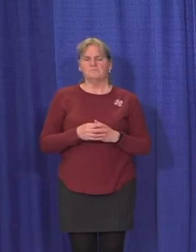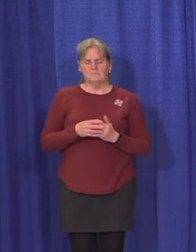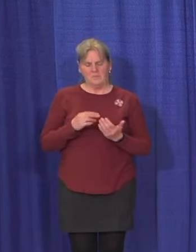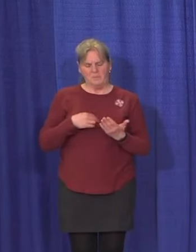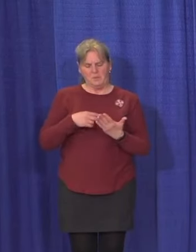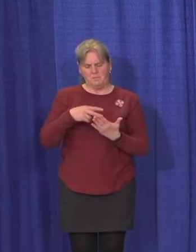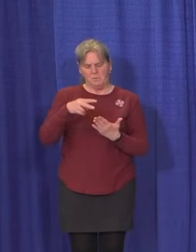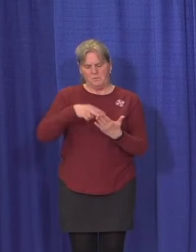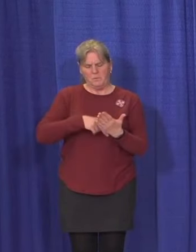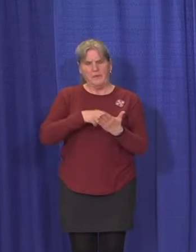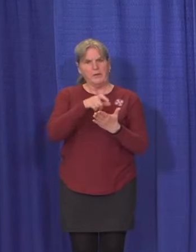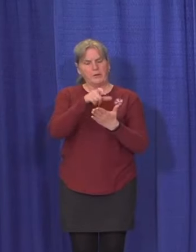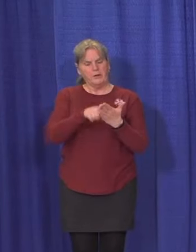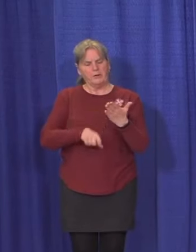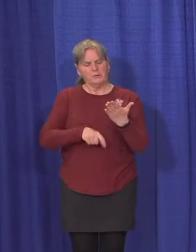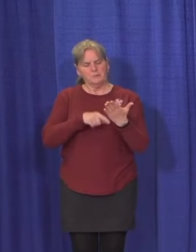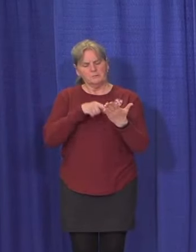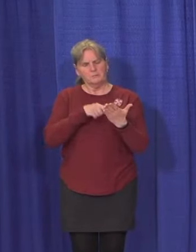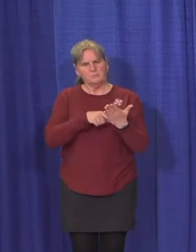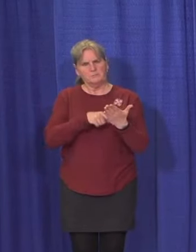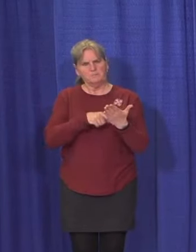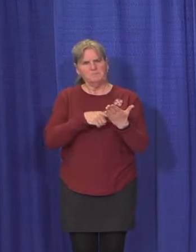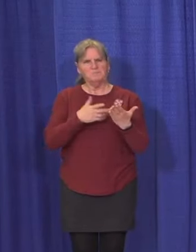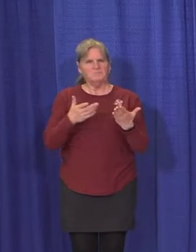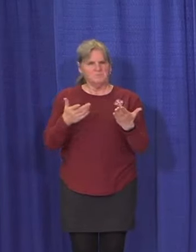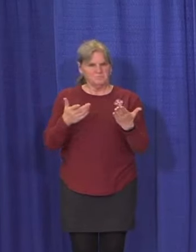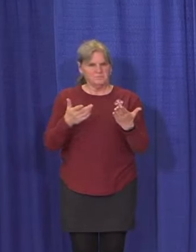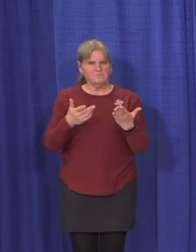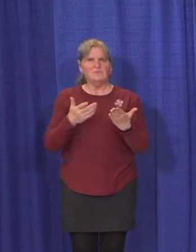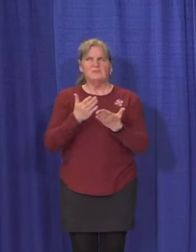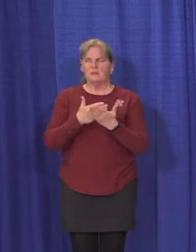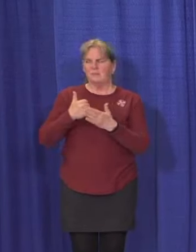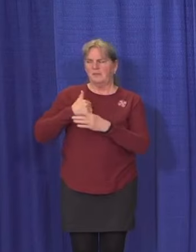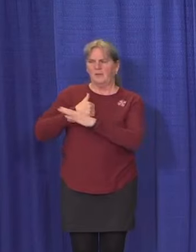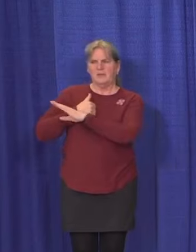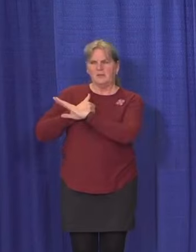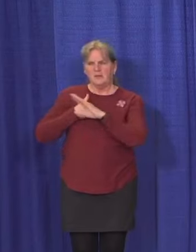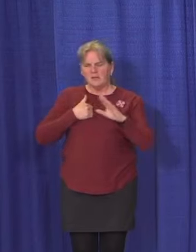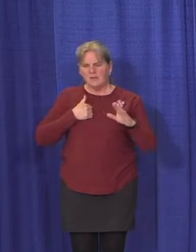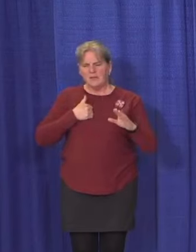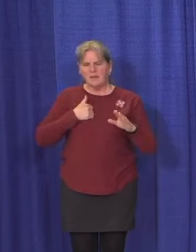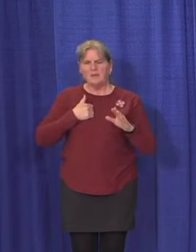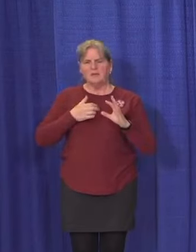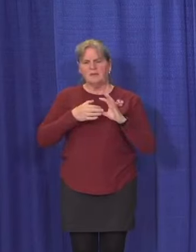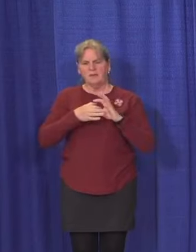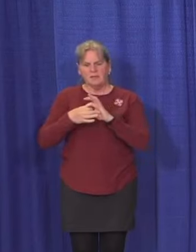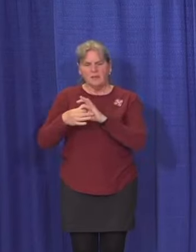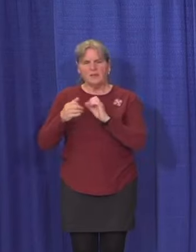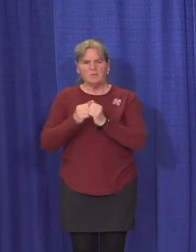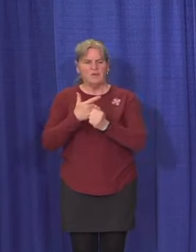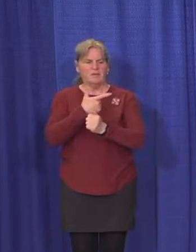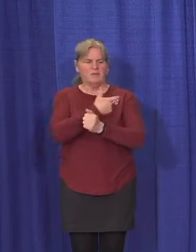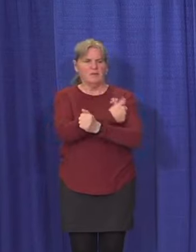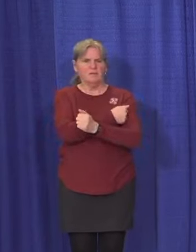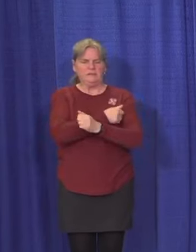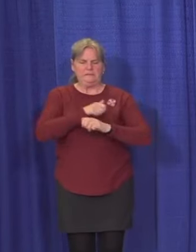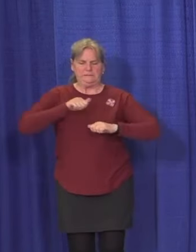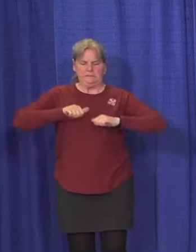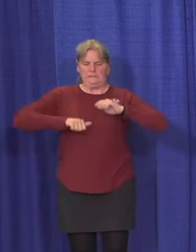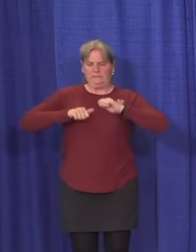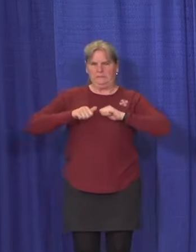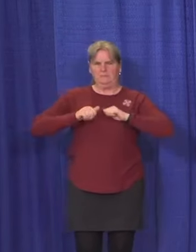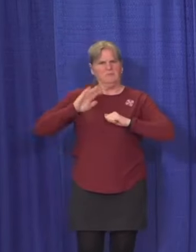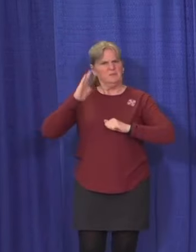of articles lately in some national publications dealing with vaccine hesitancy. One of the ideas that keeps